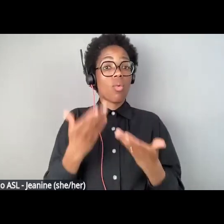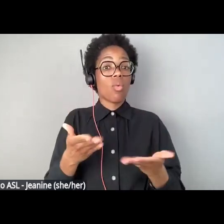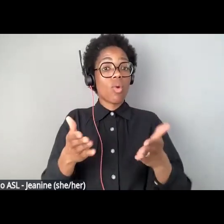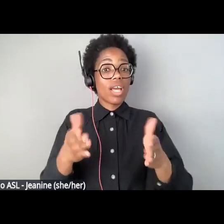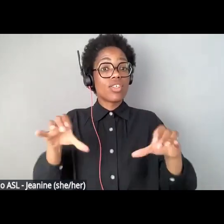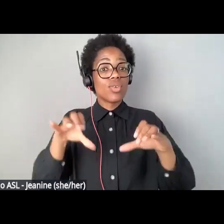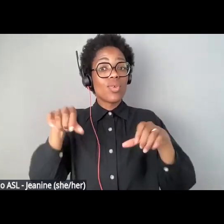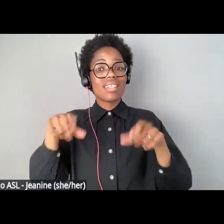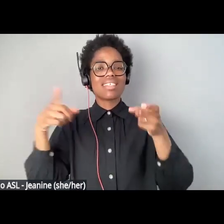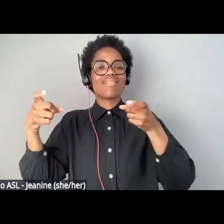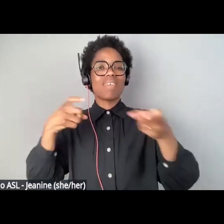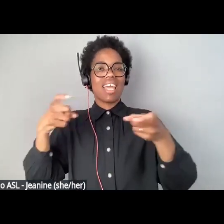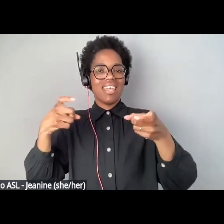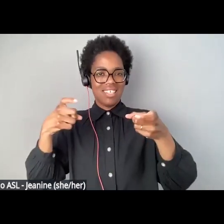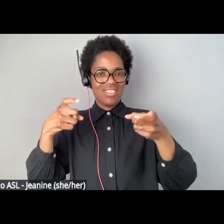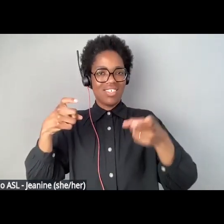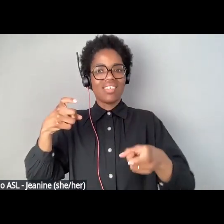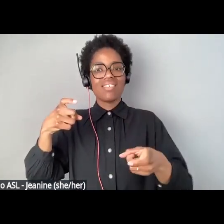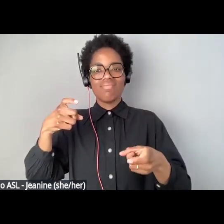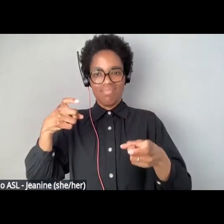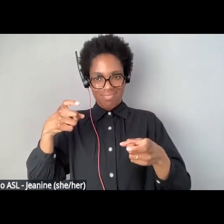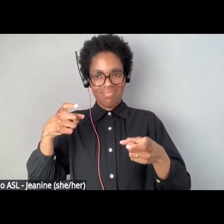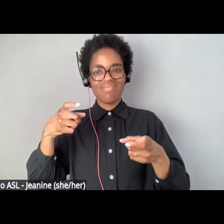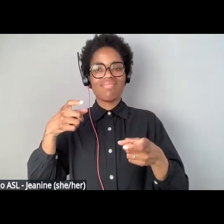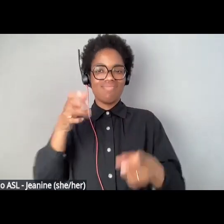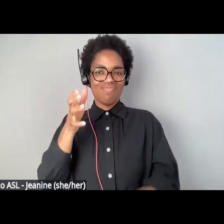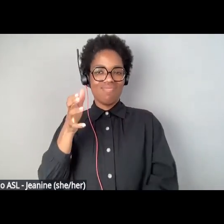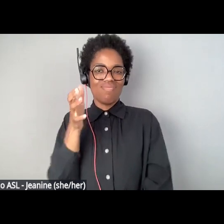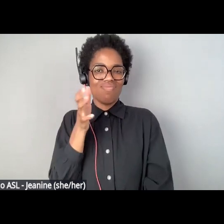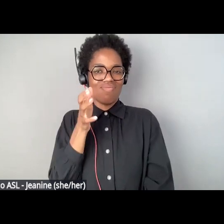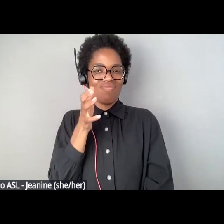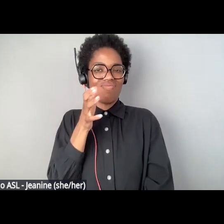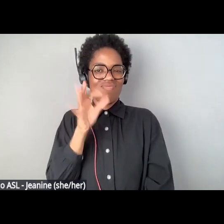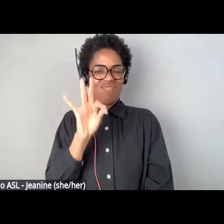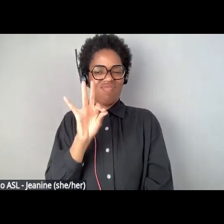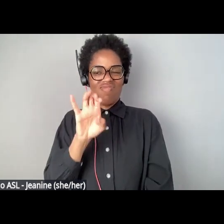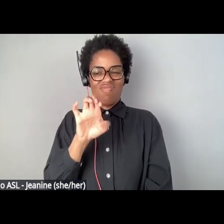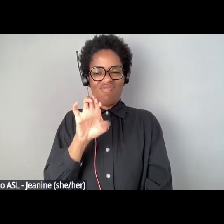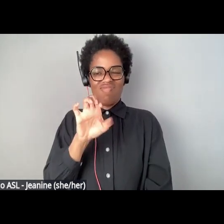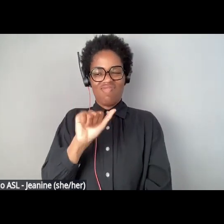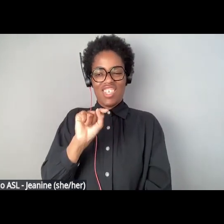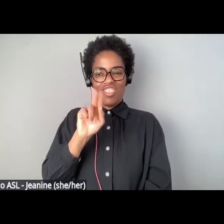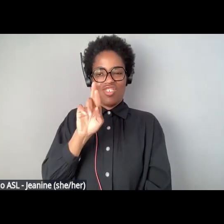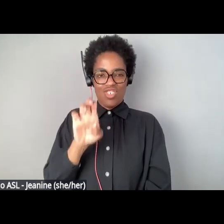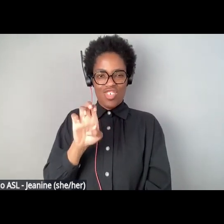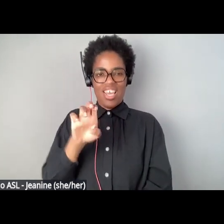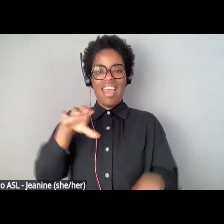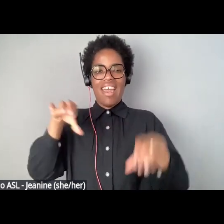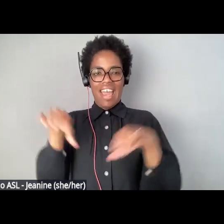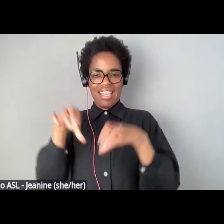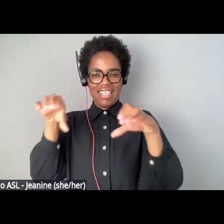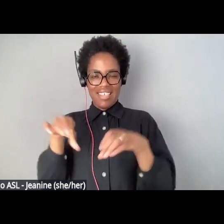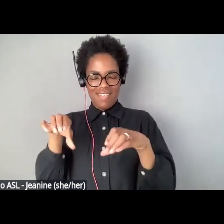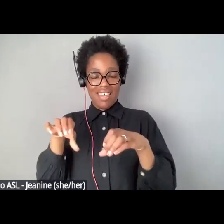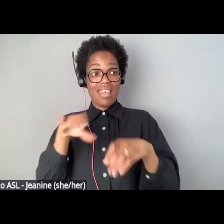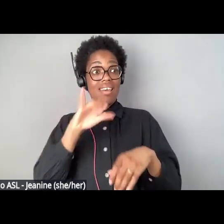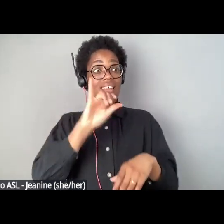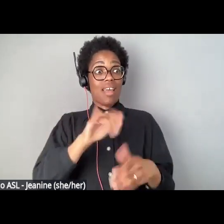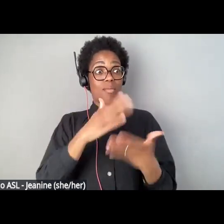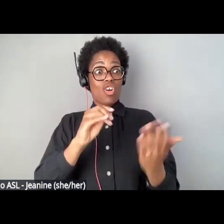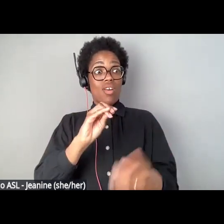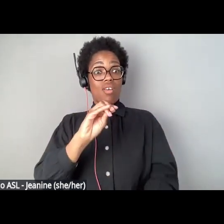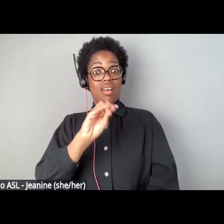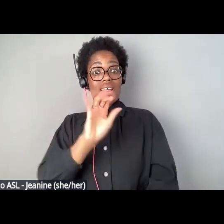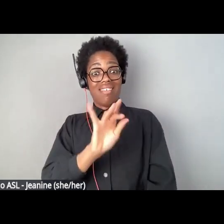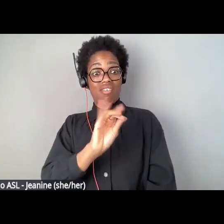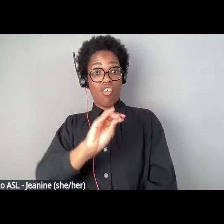stuff. Turn that off. Turn off manage future activity. That means that they will stop being allowed